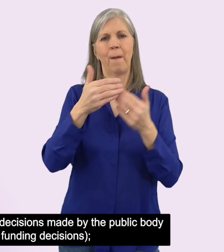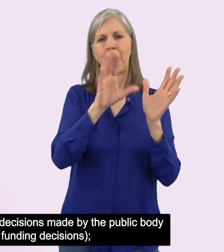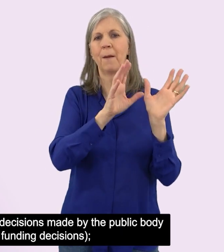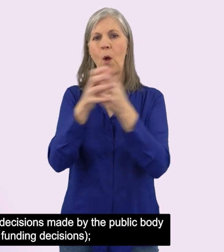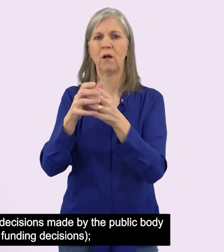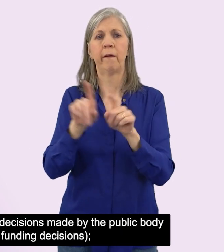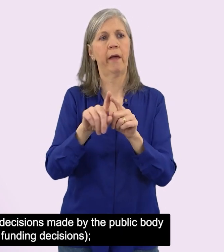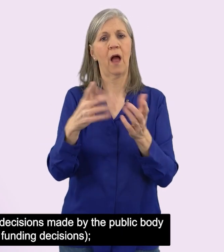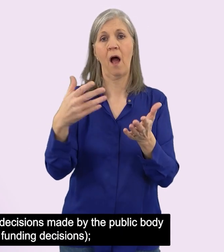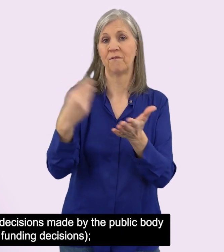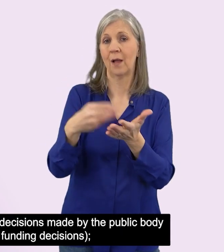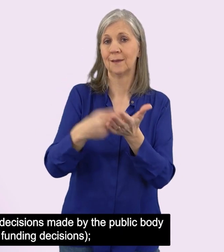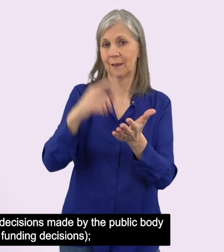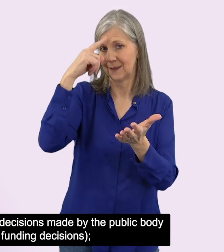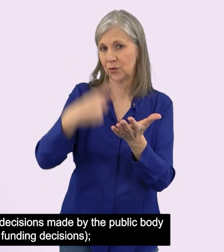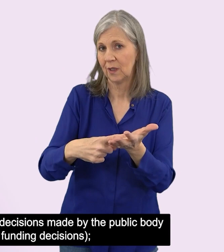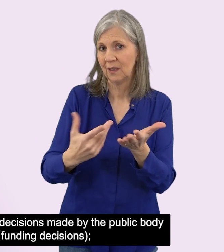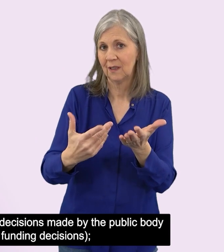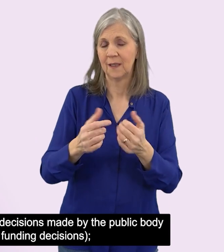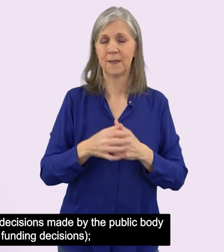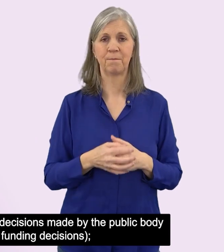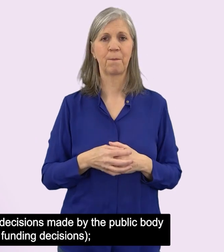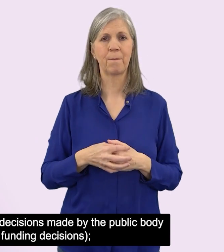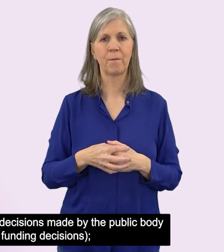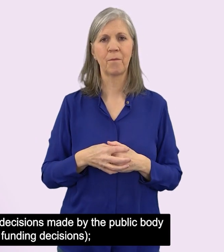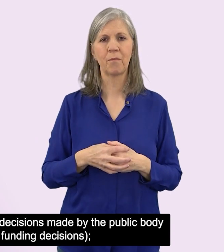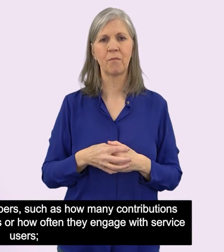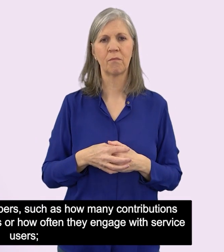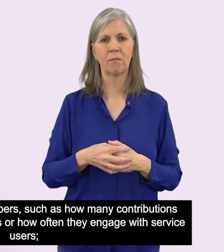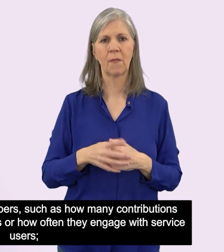complaints about any decisions made by the public body, such as funding decisions.